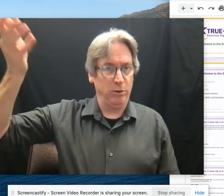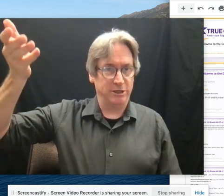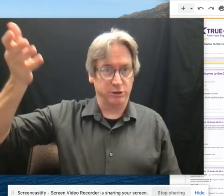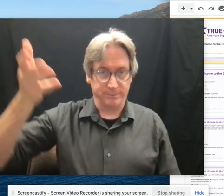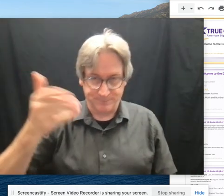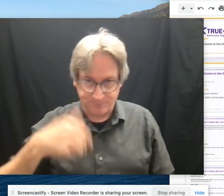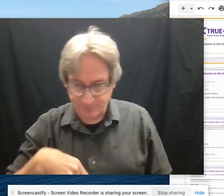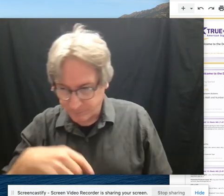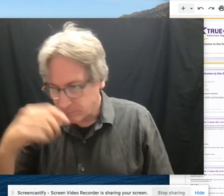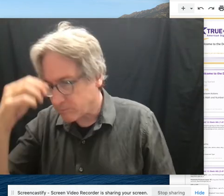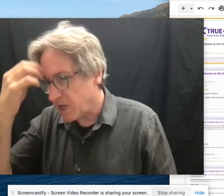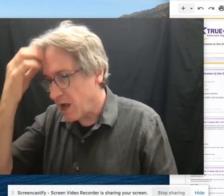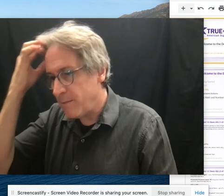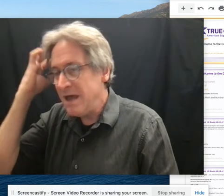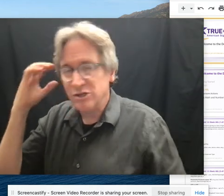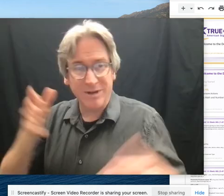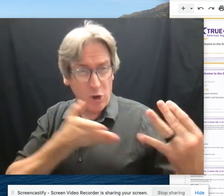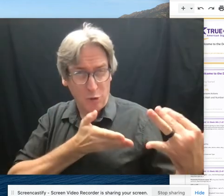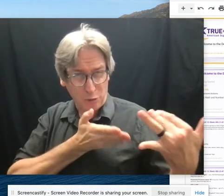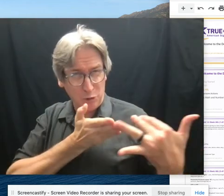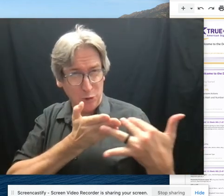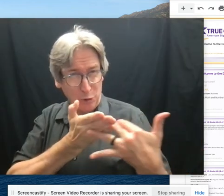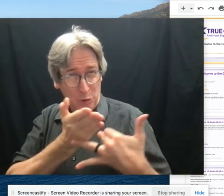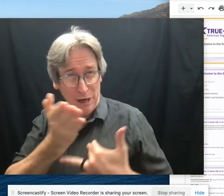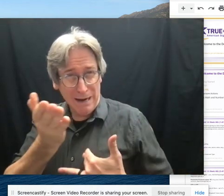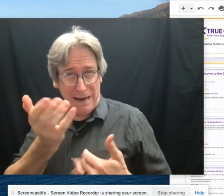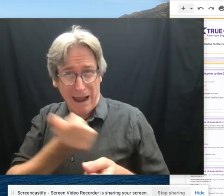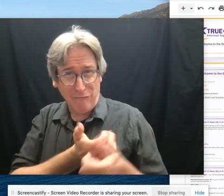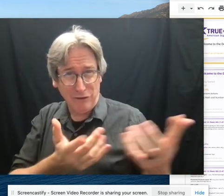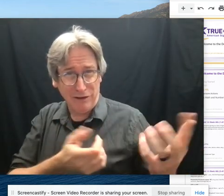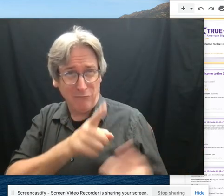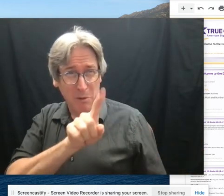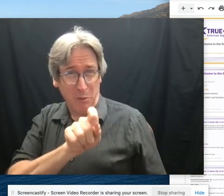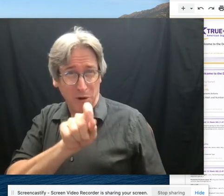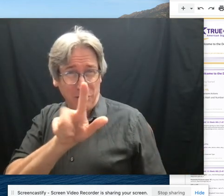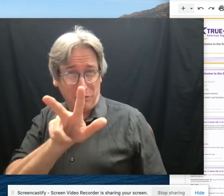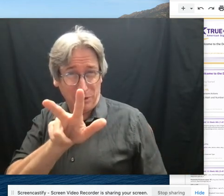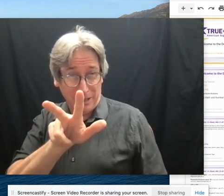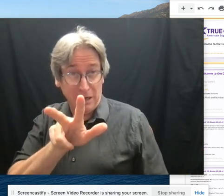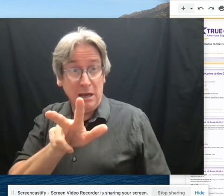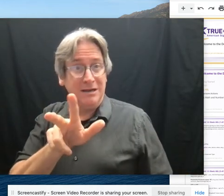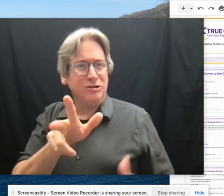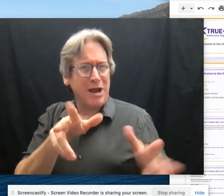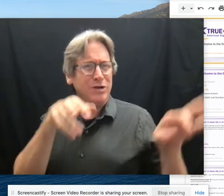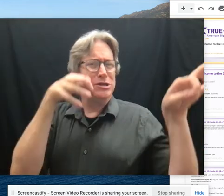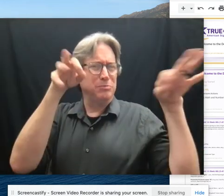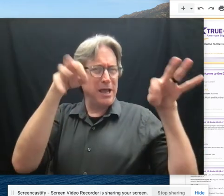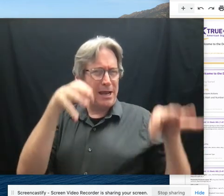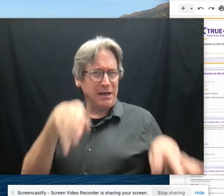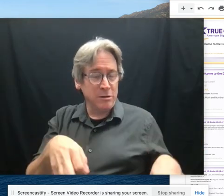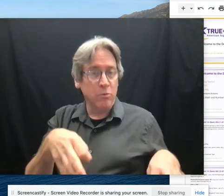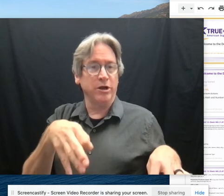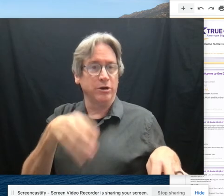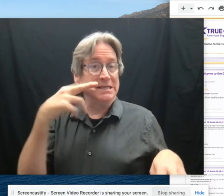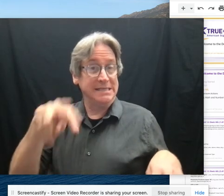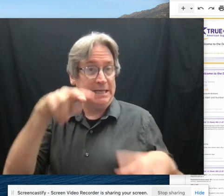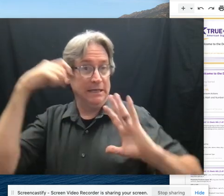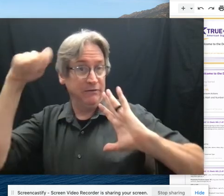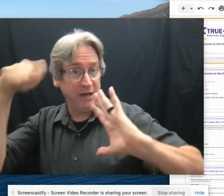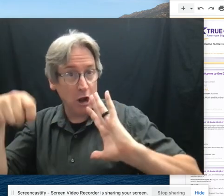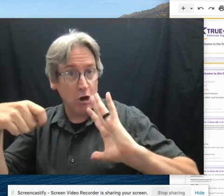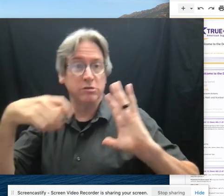video lecture. So I'm going to go through everything 1.3, trying to explain what you're